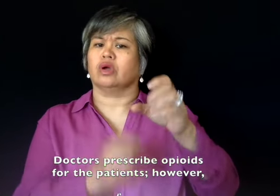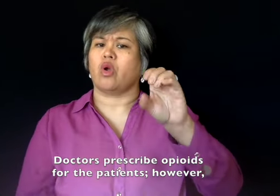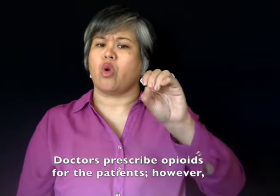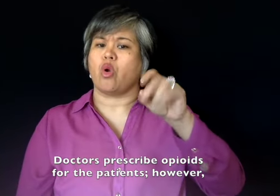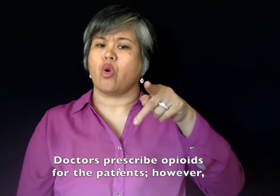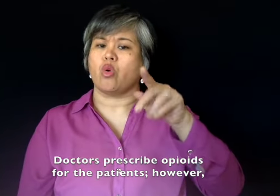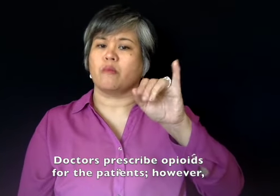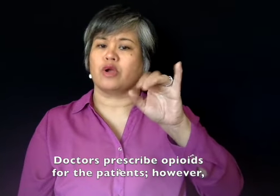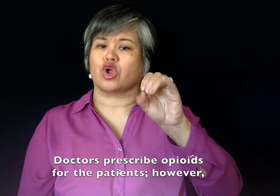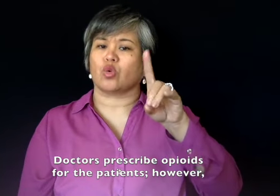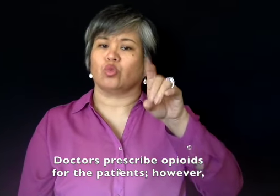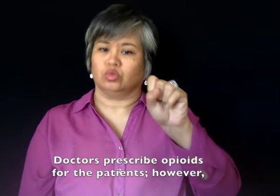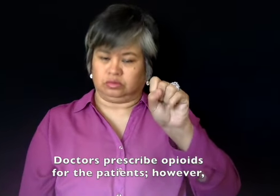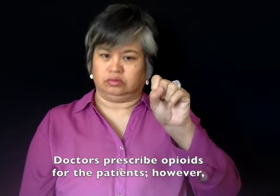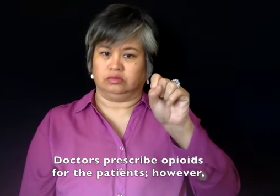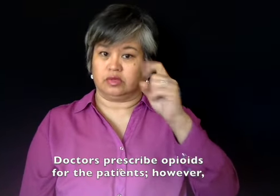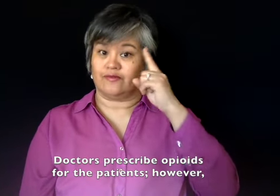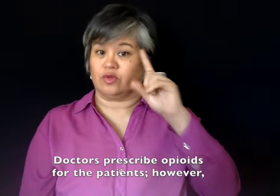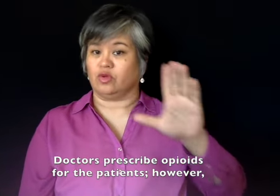for their patients.